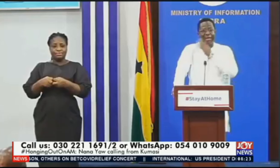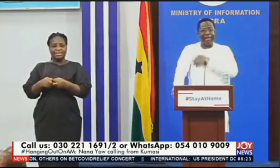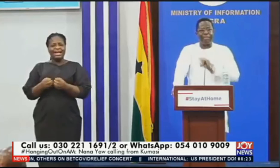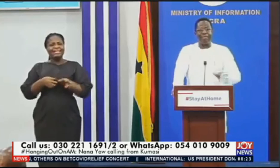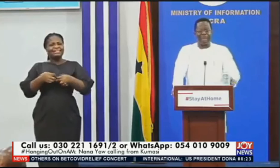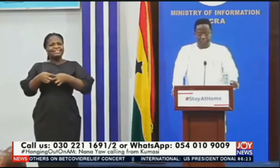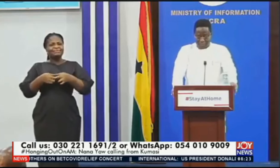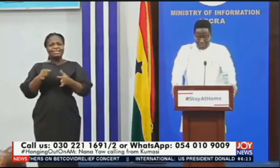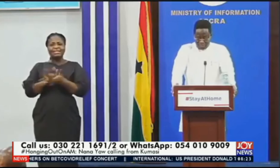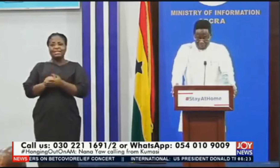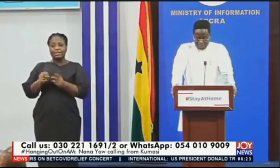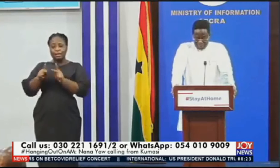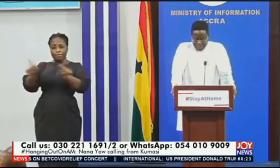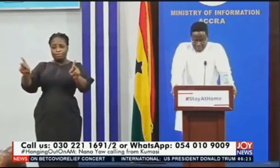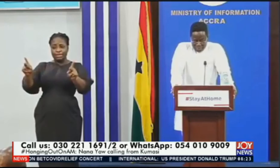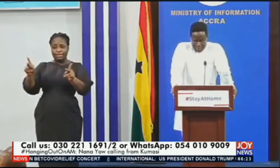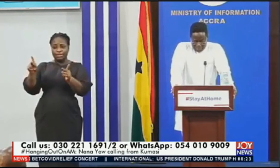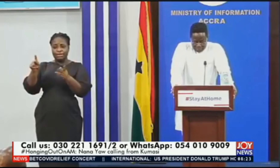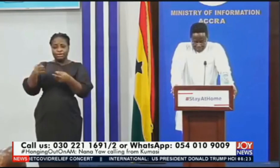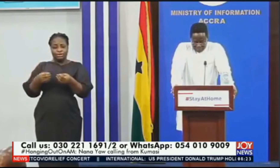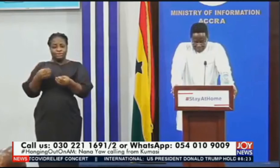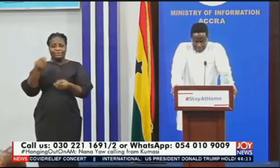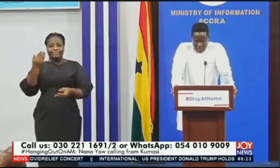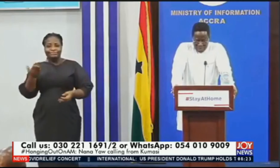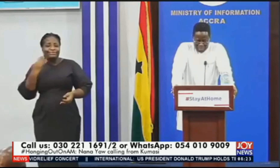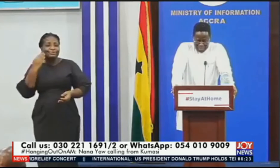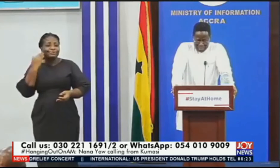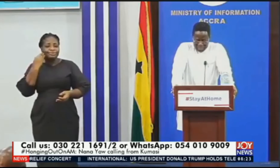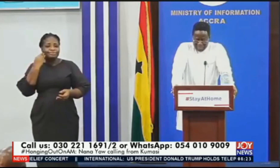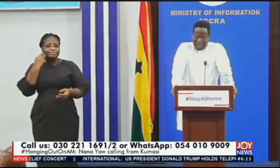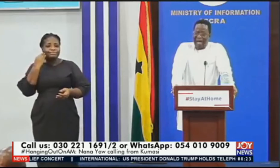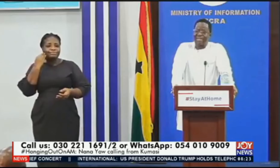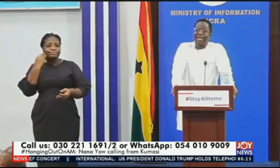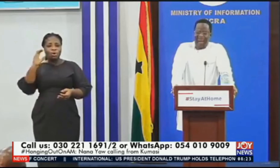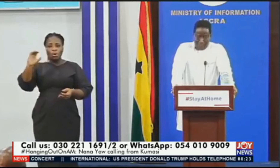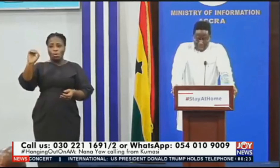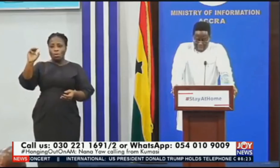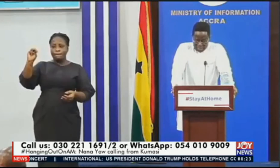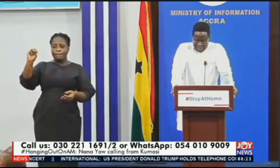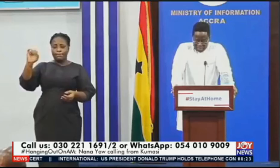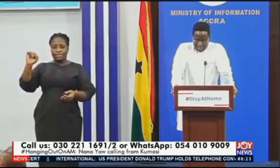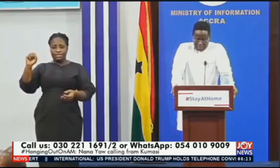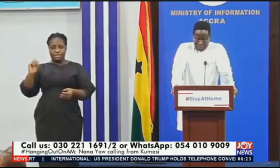lot of the dividends and the profit that she ought to have. Thanks so much.